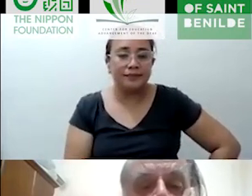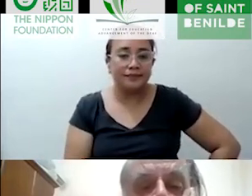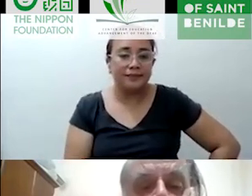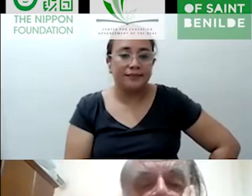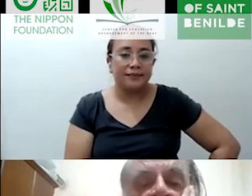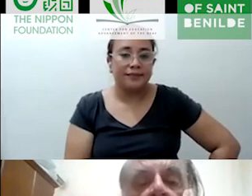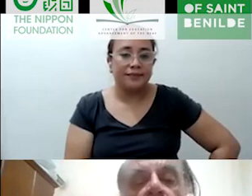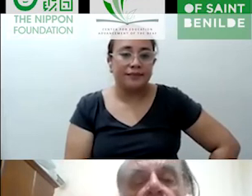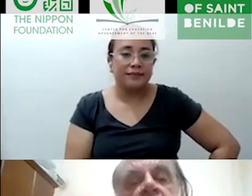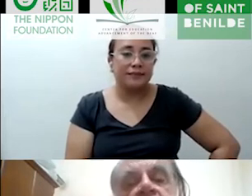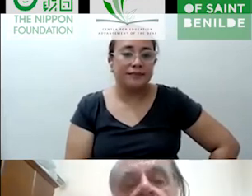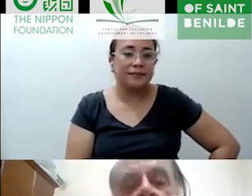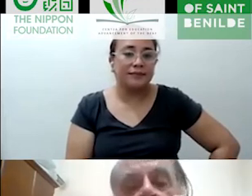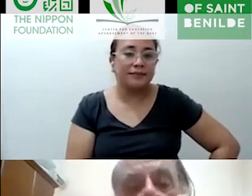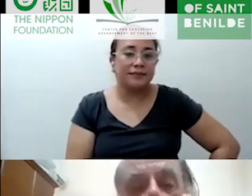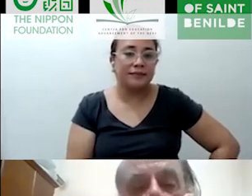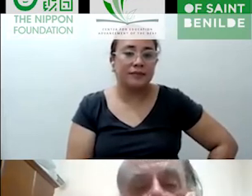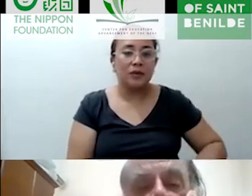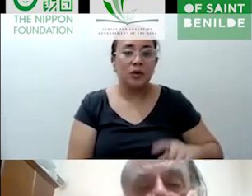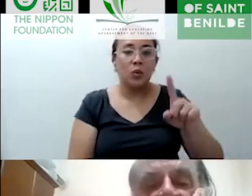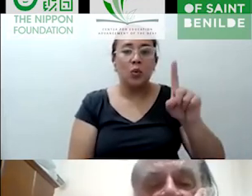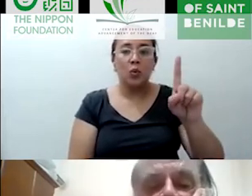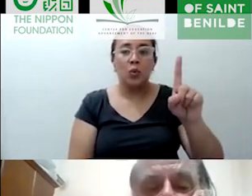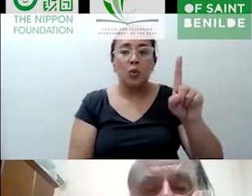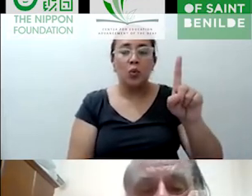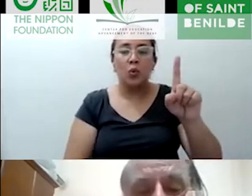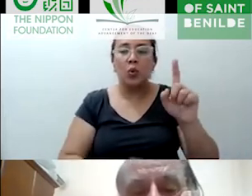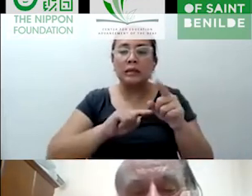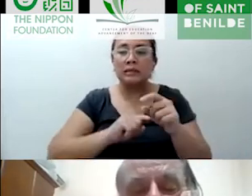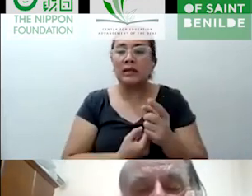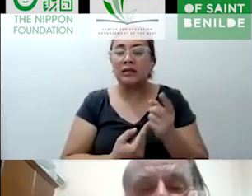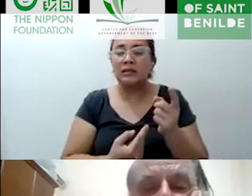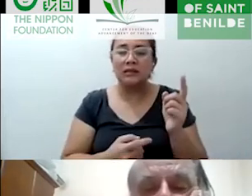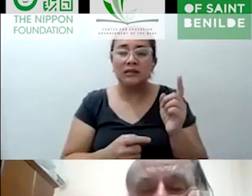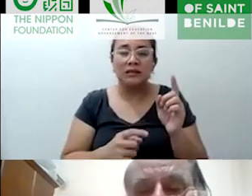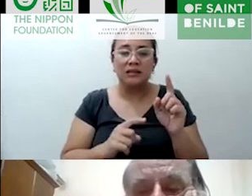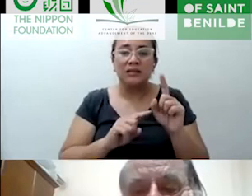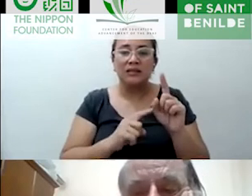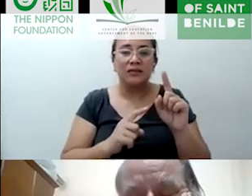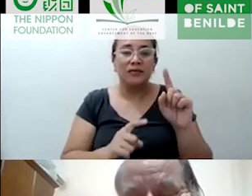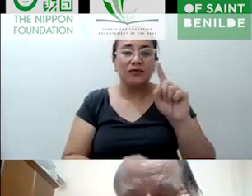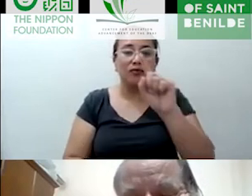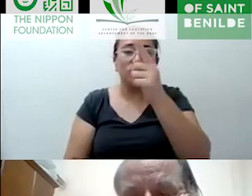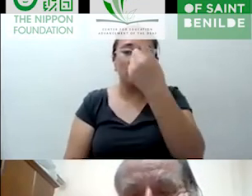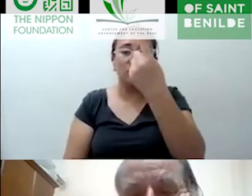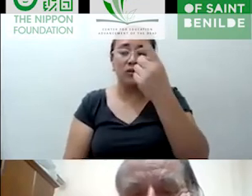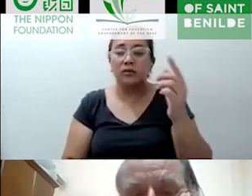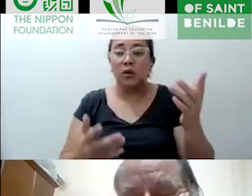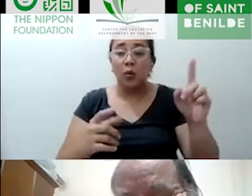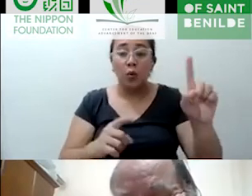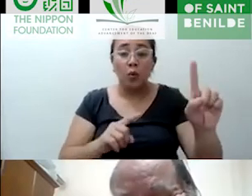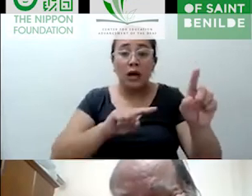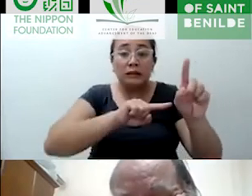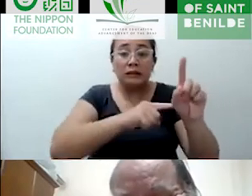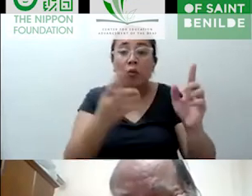is where is the number 1 start and where does the sign for first start? What